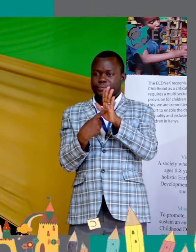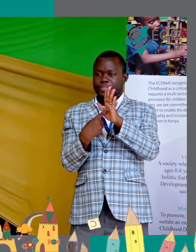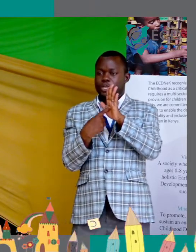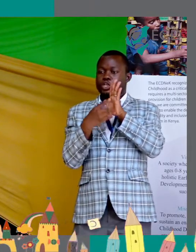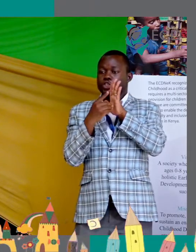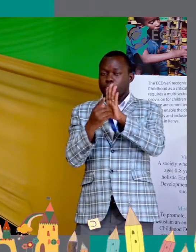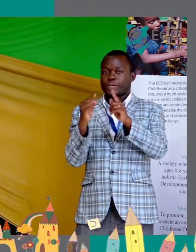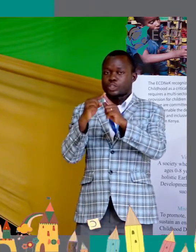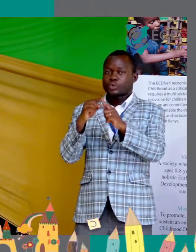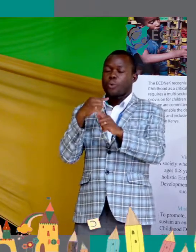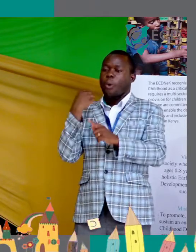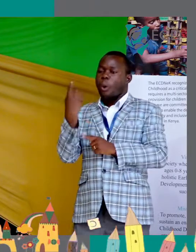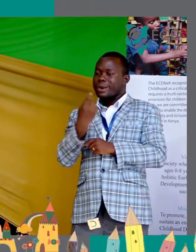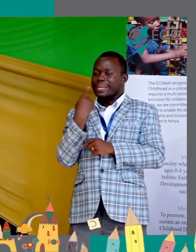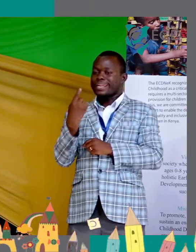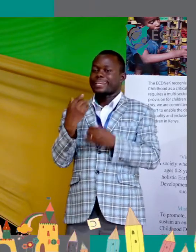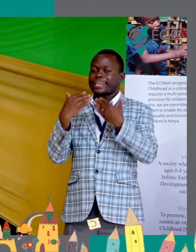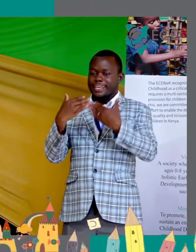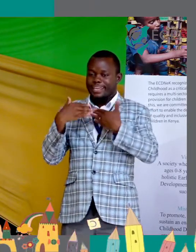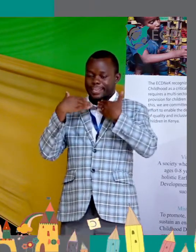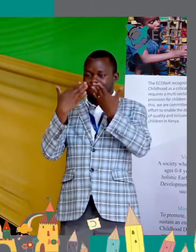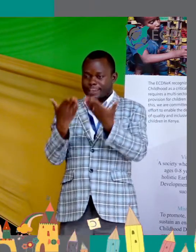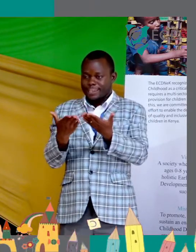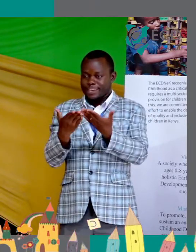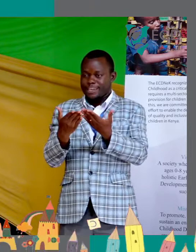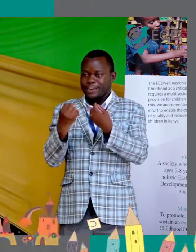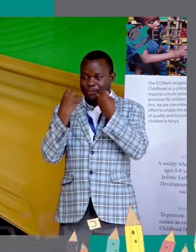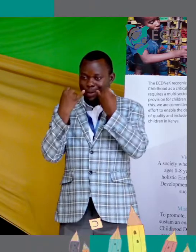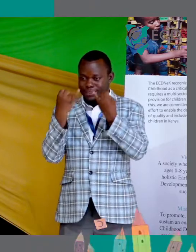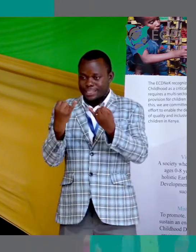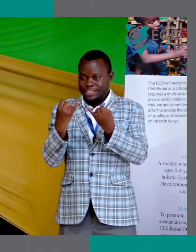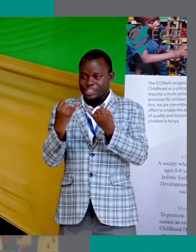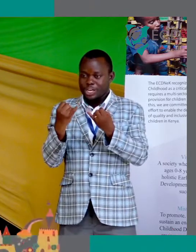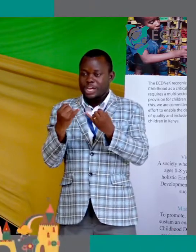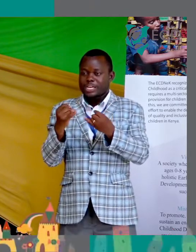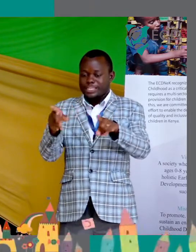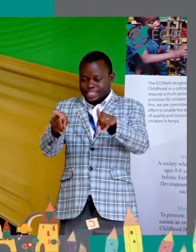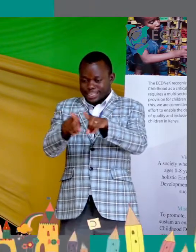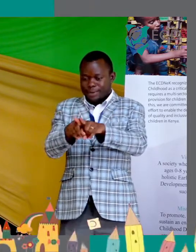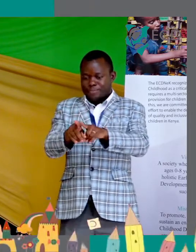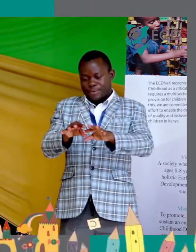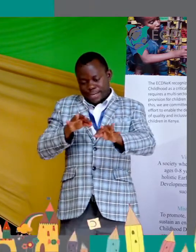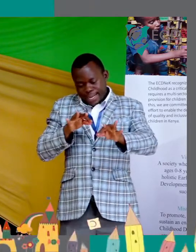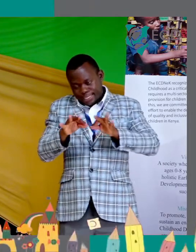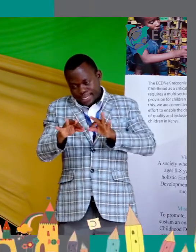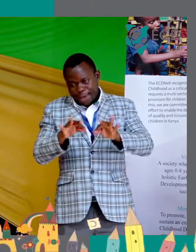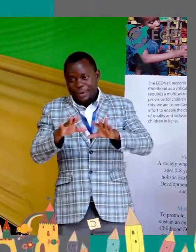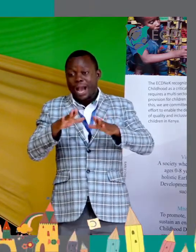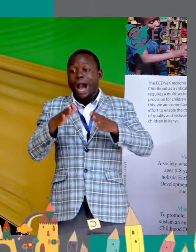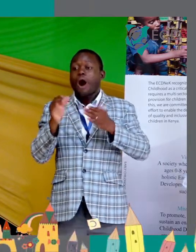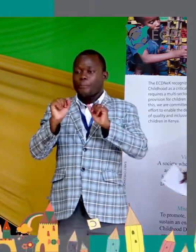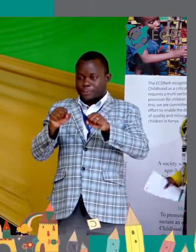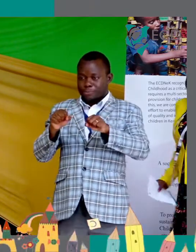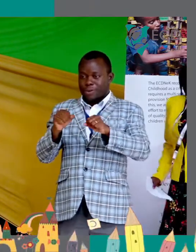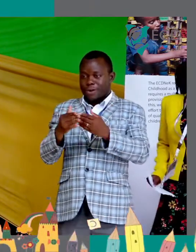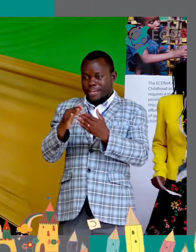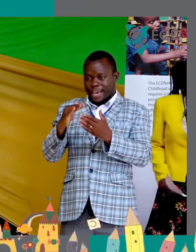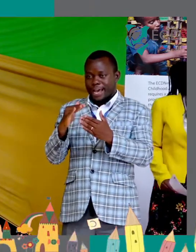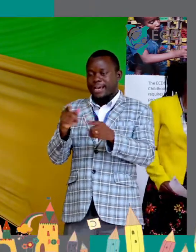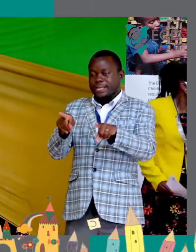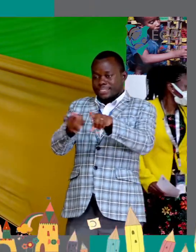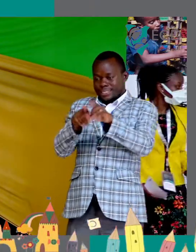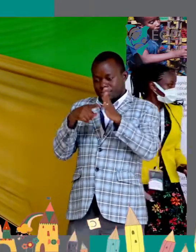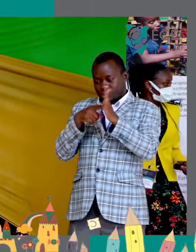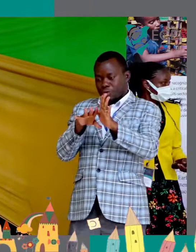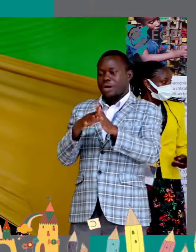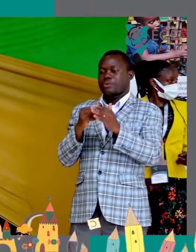caregivers, to just messaging, describing, this is what you're supposed to do, and have caregivers demonstrate as they support. So